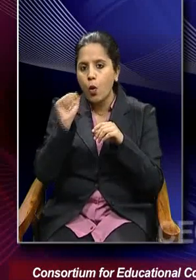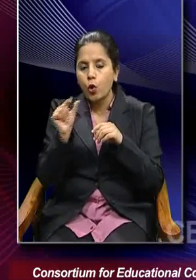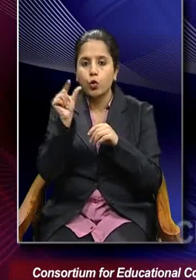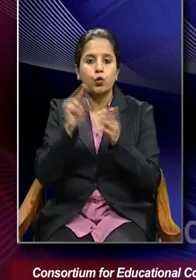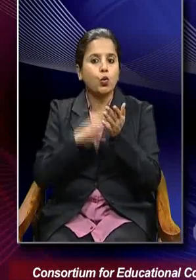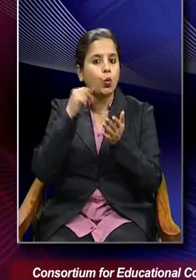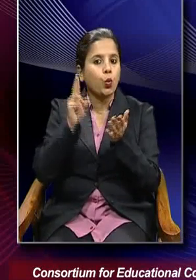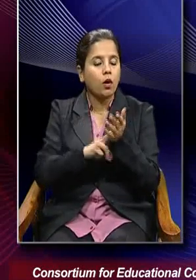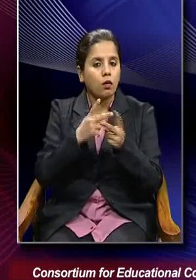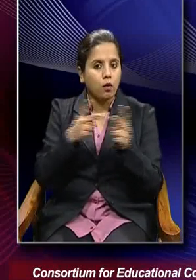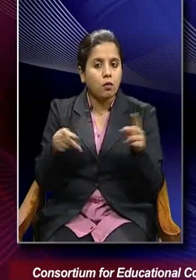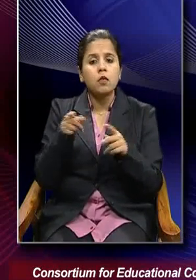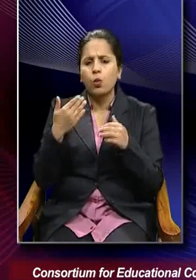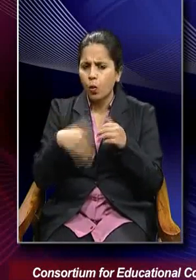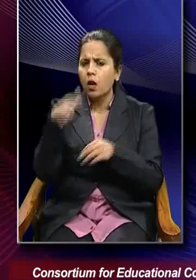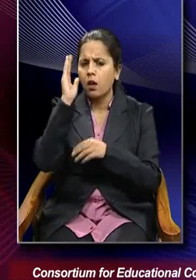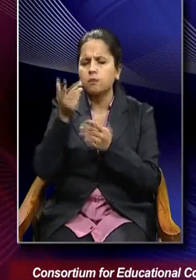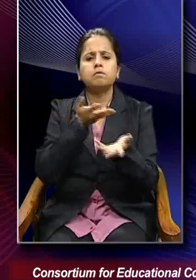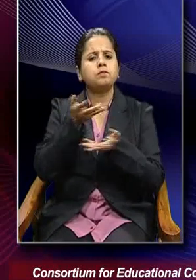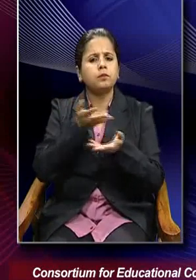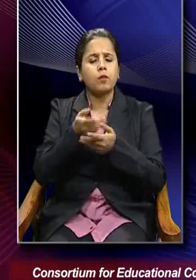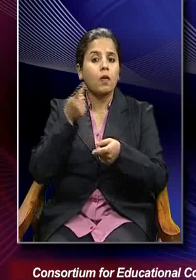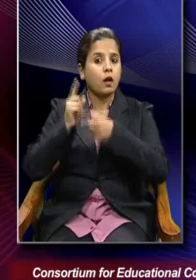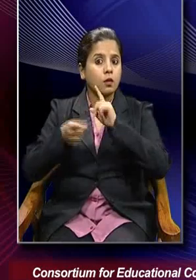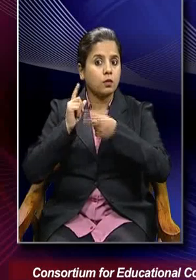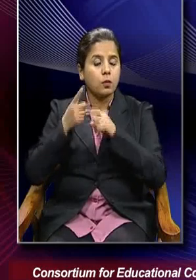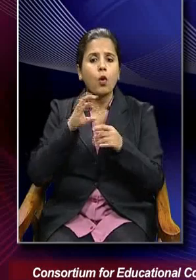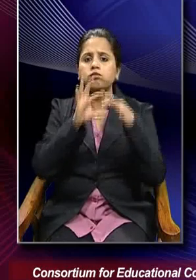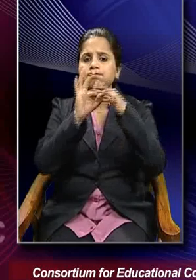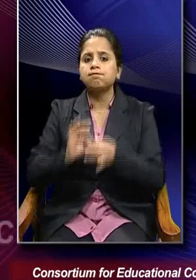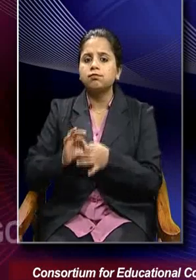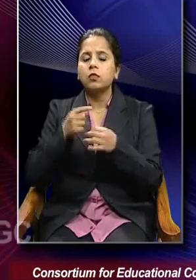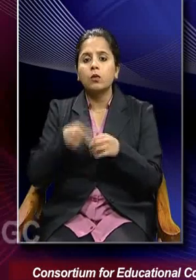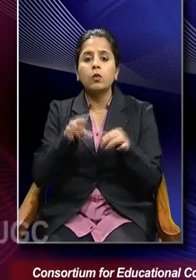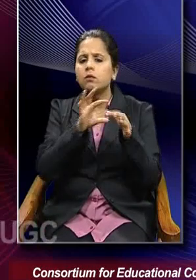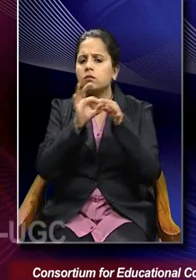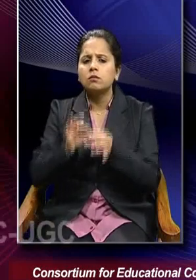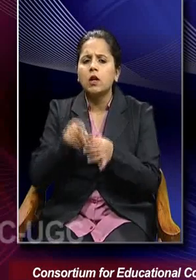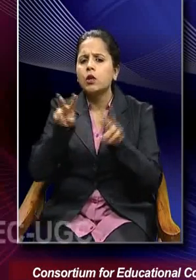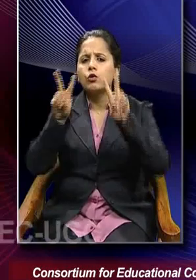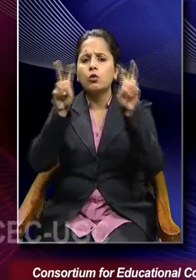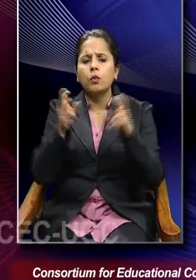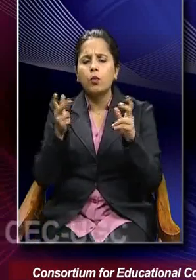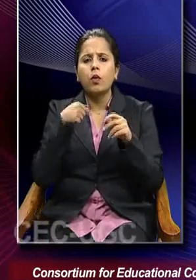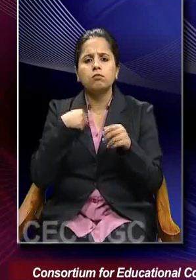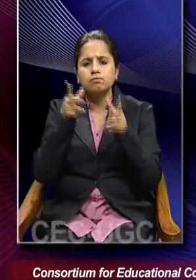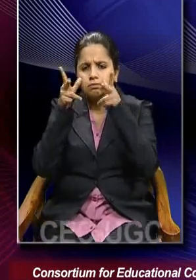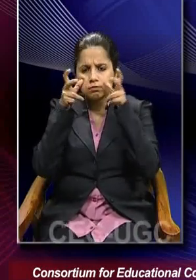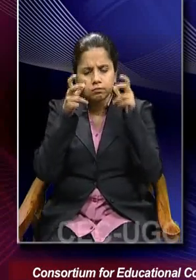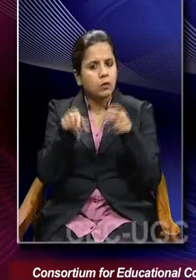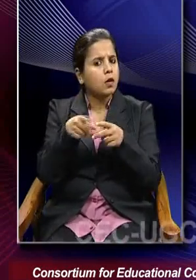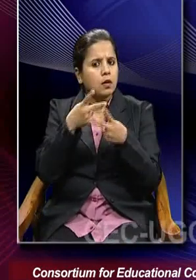lecture shall also discuss the historical context with reference to observance